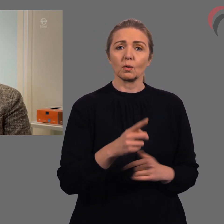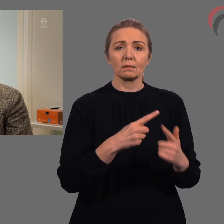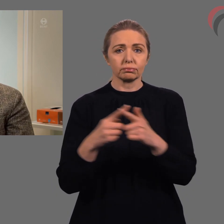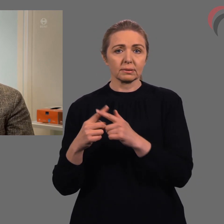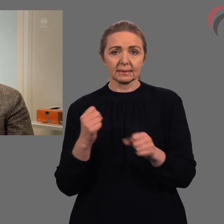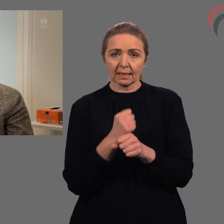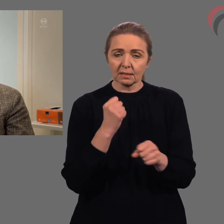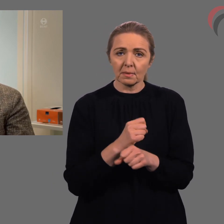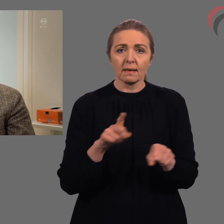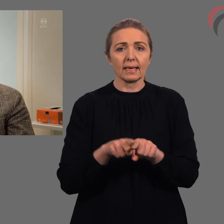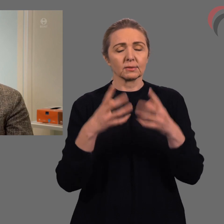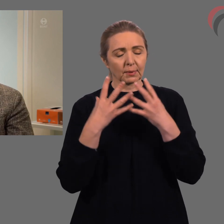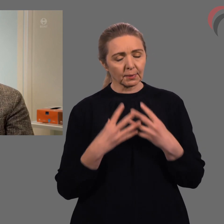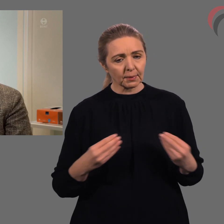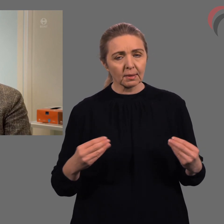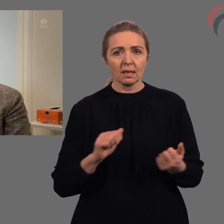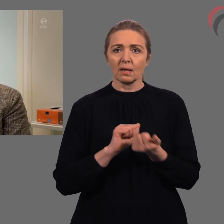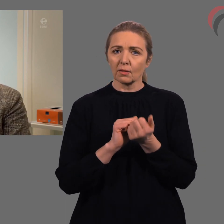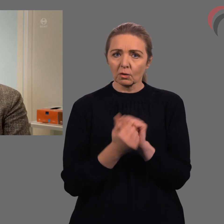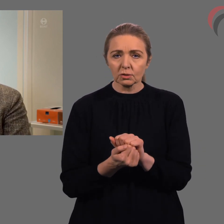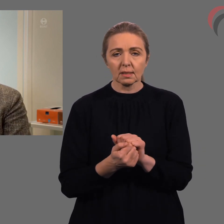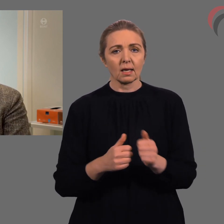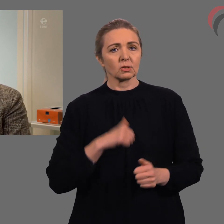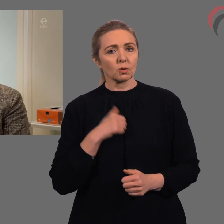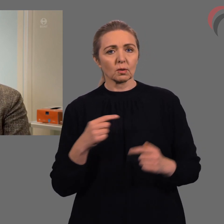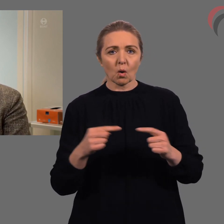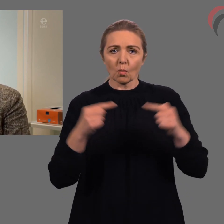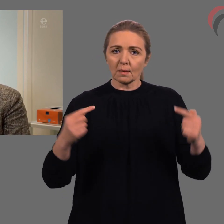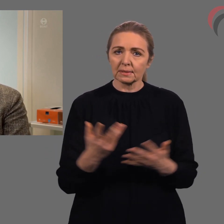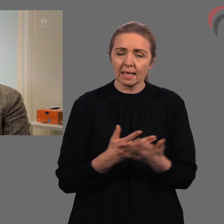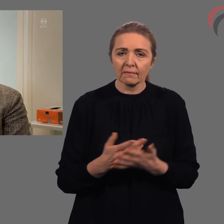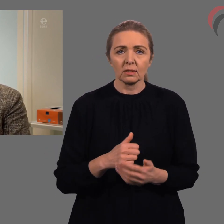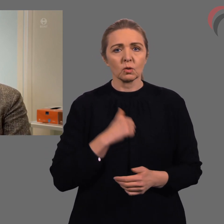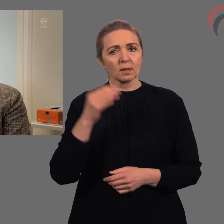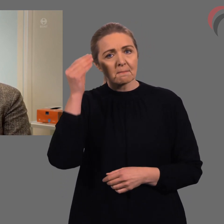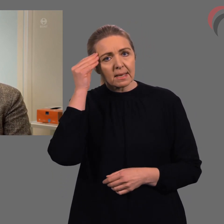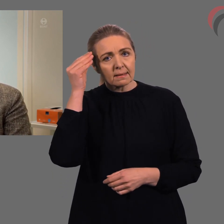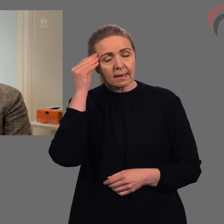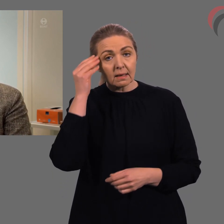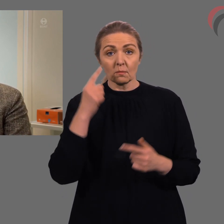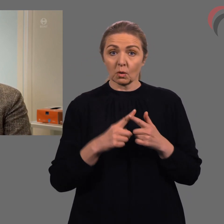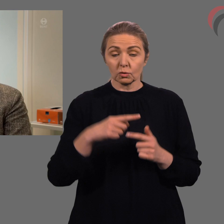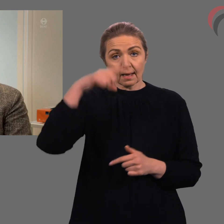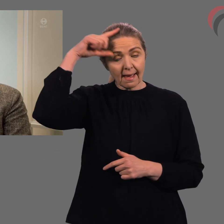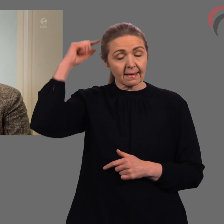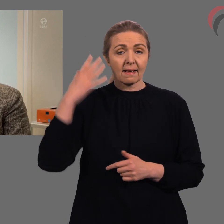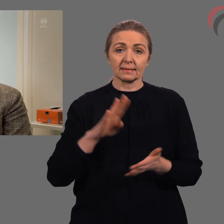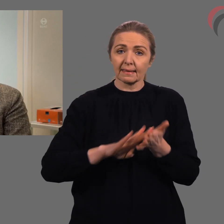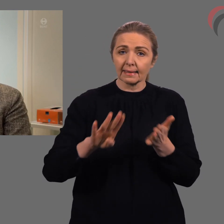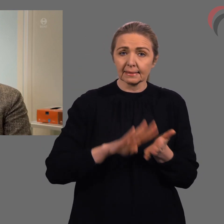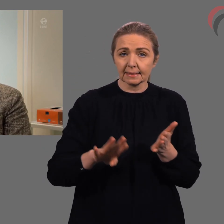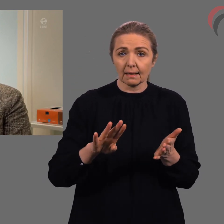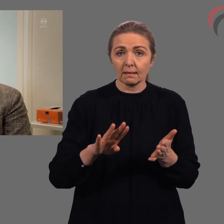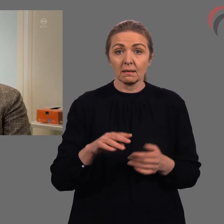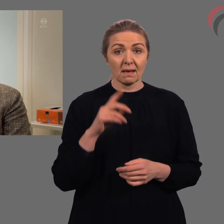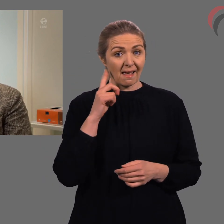functions, including things like healing, growth, immune regulation, memory regulation, and cleaning out the brain.